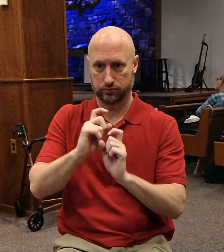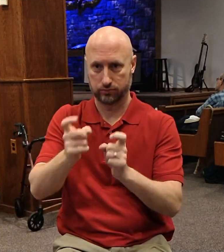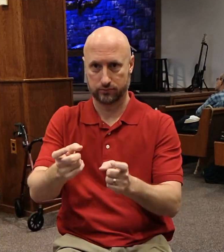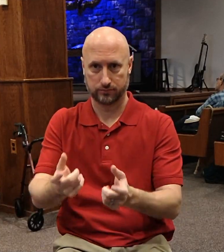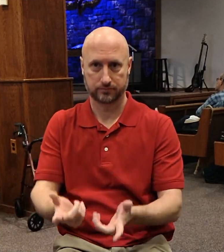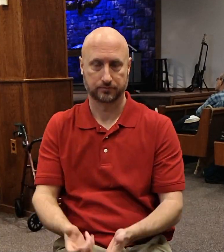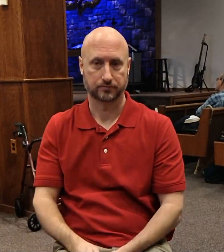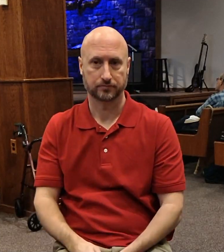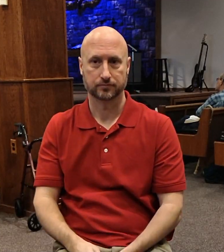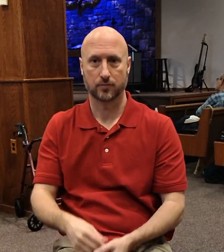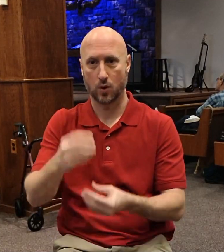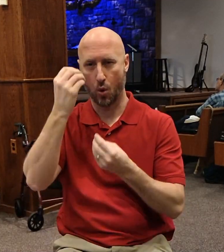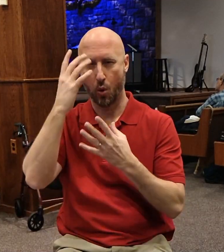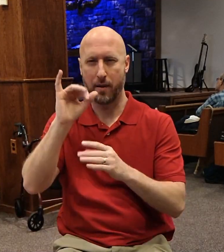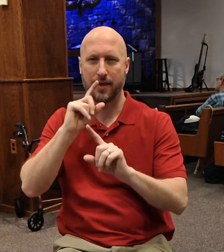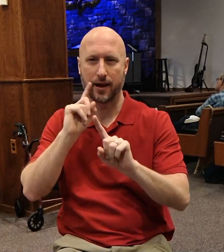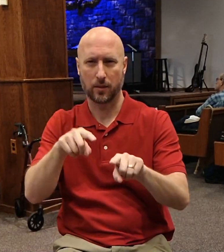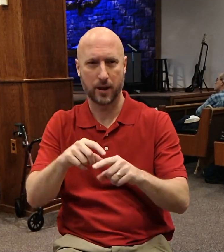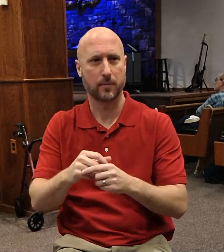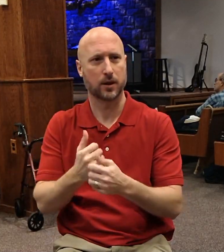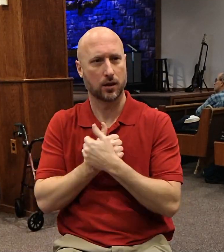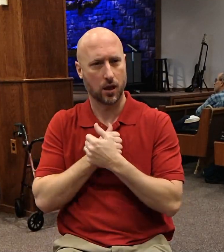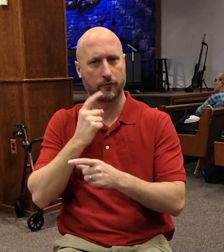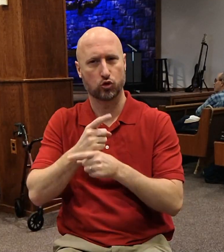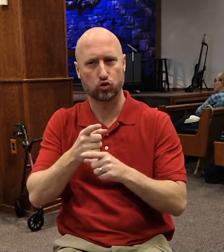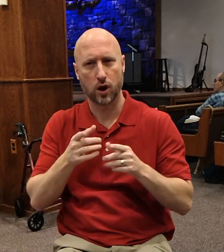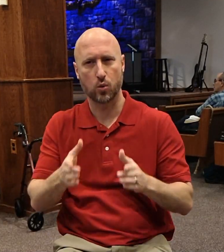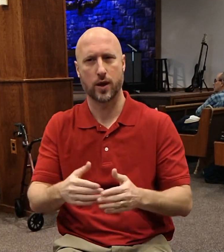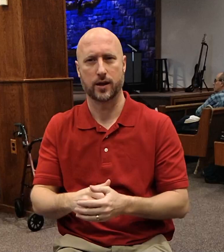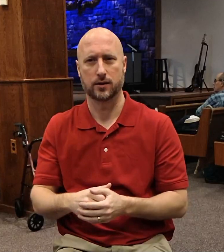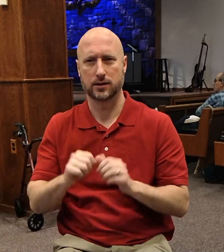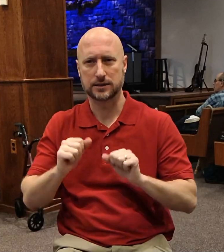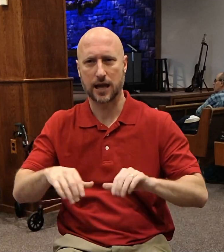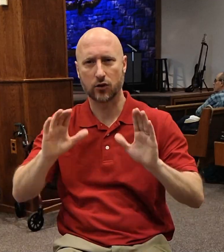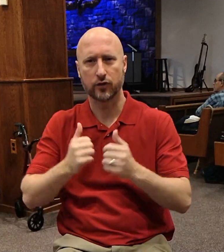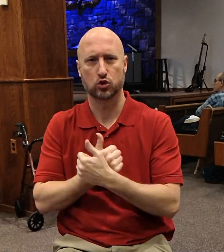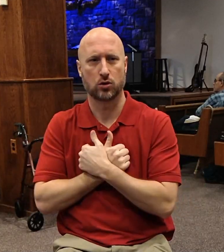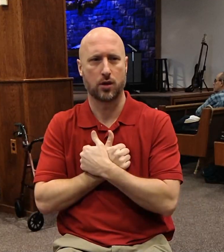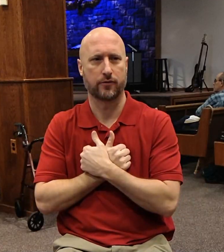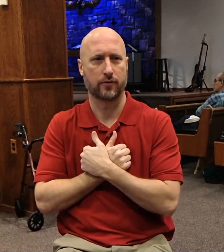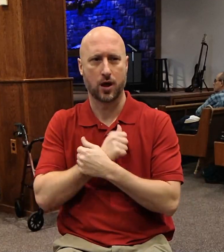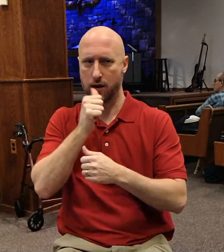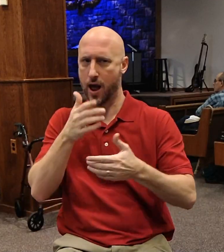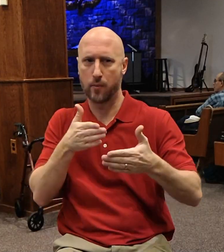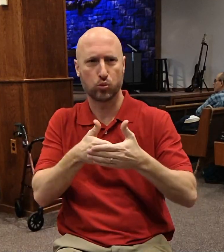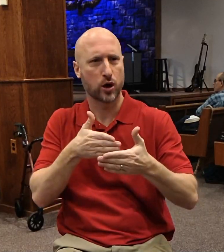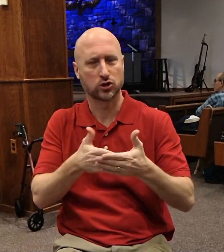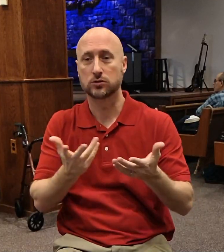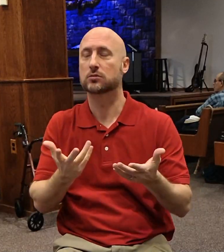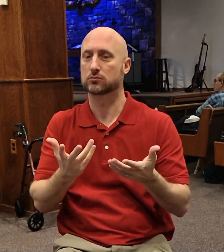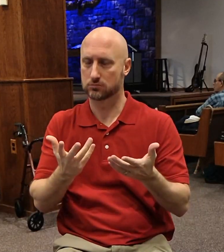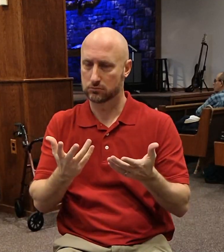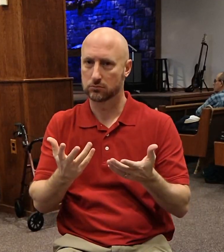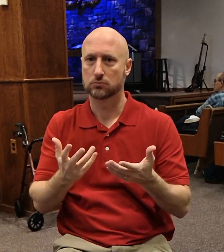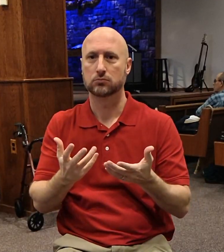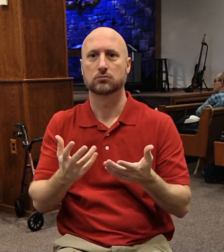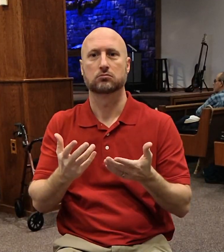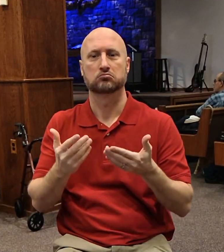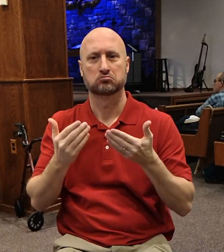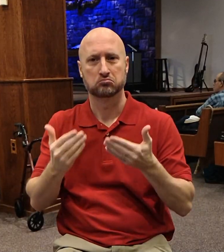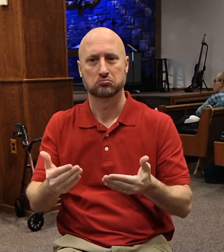one another the right way forgivingly sacrificially unprejudiced just coming in and